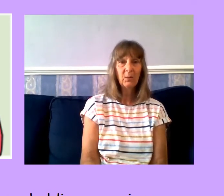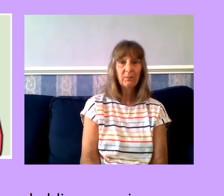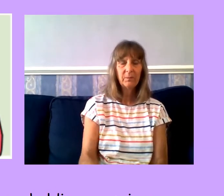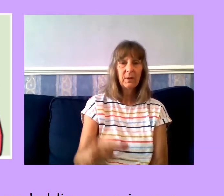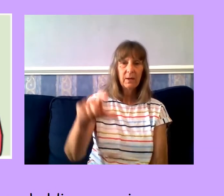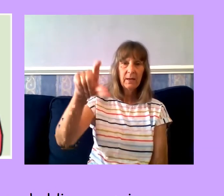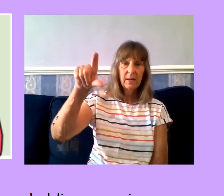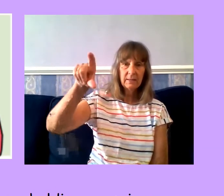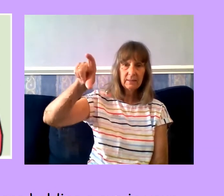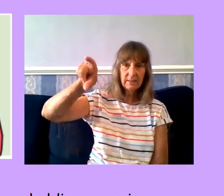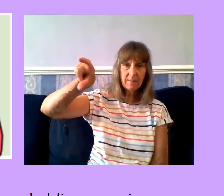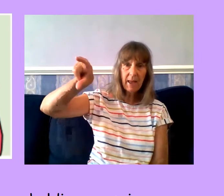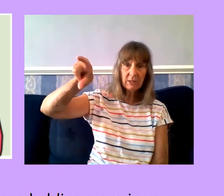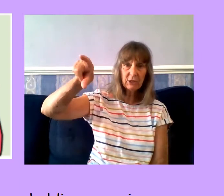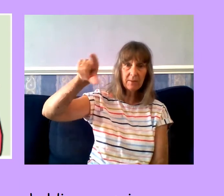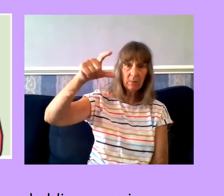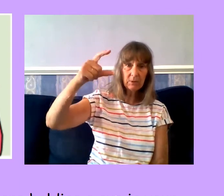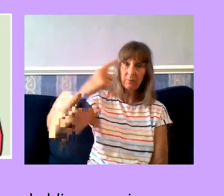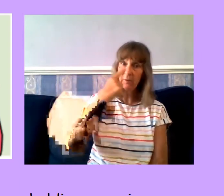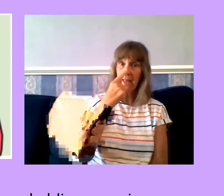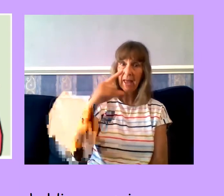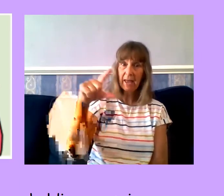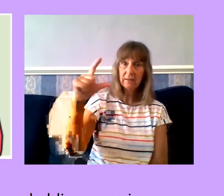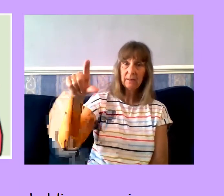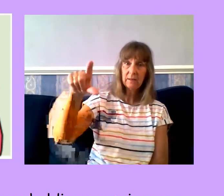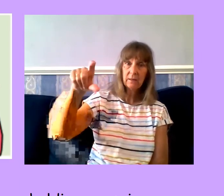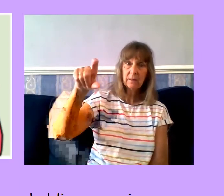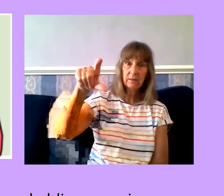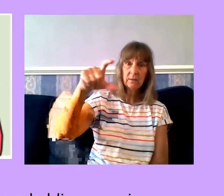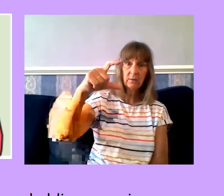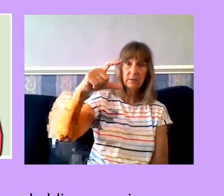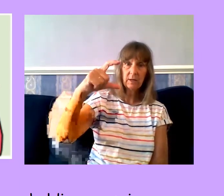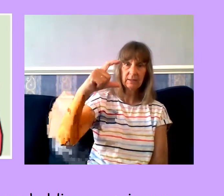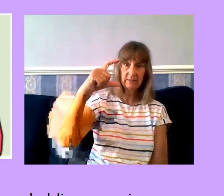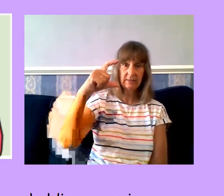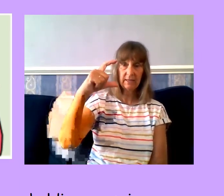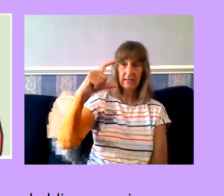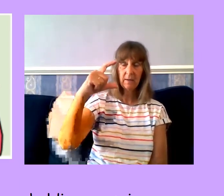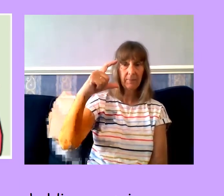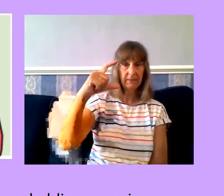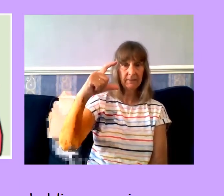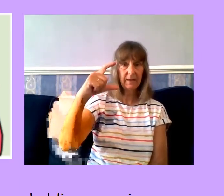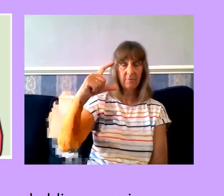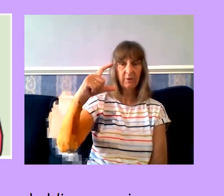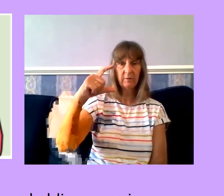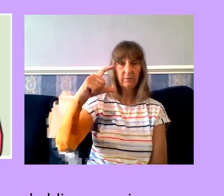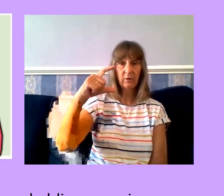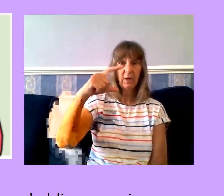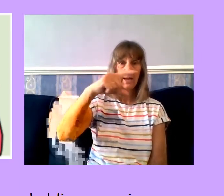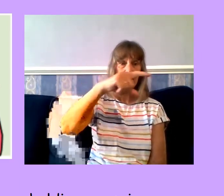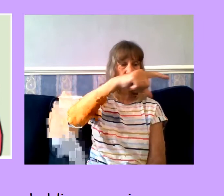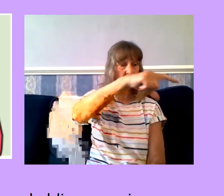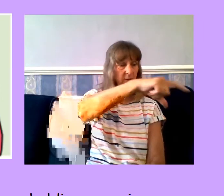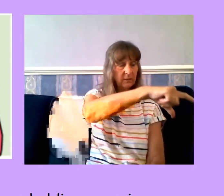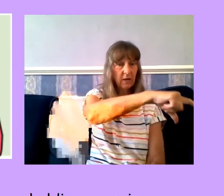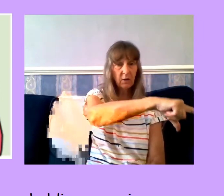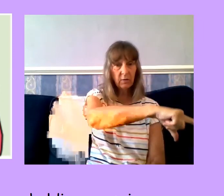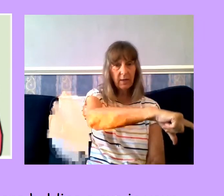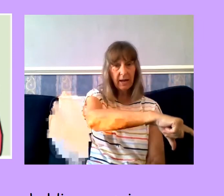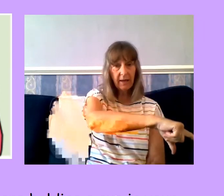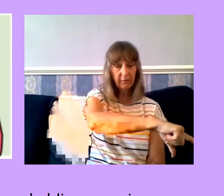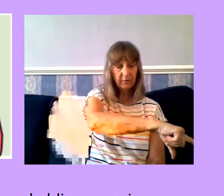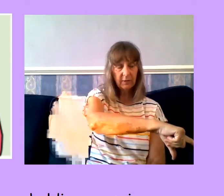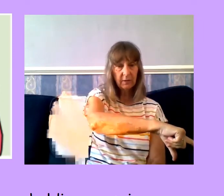So it's the same hand shape that we did for can. So it's like a C, a big C in front of you. And you're going to start